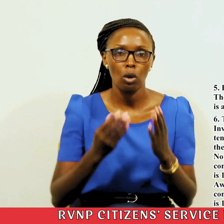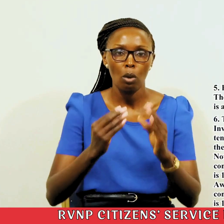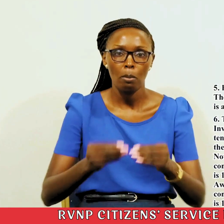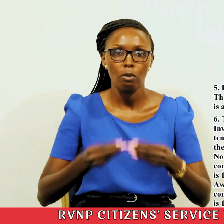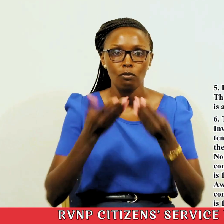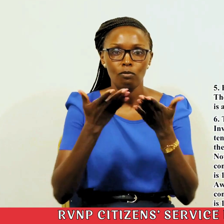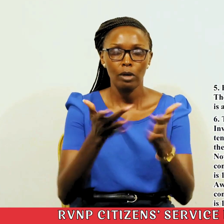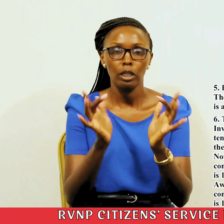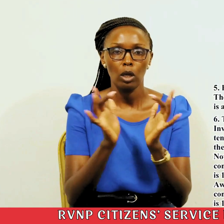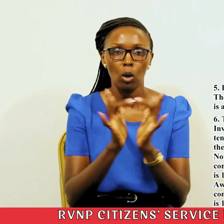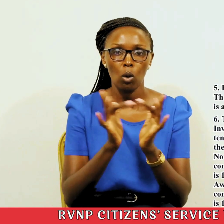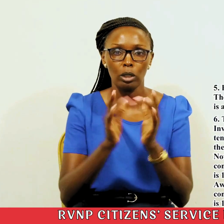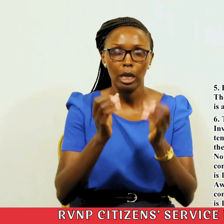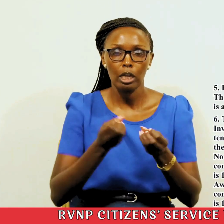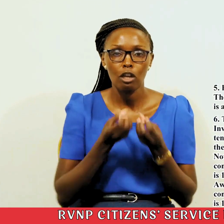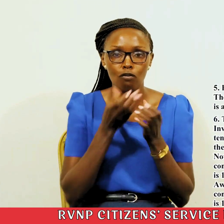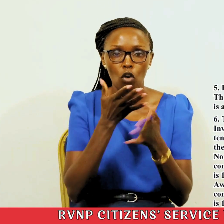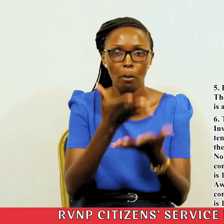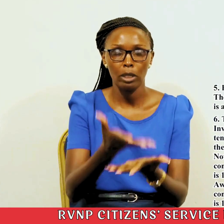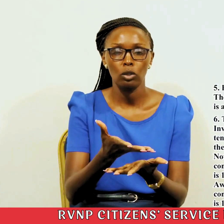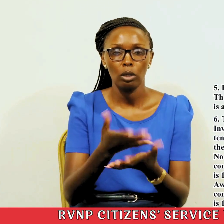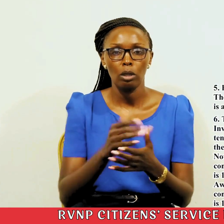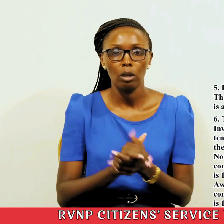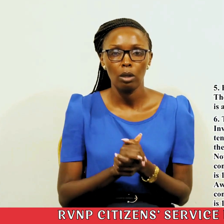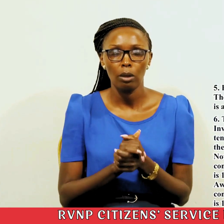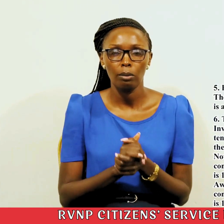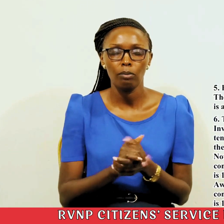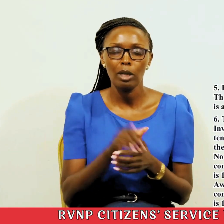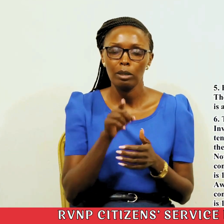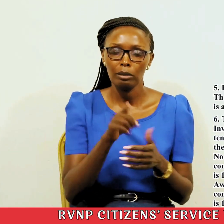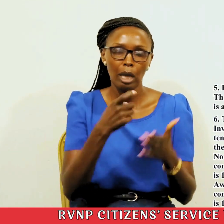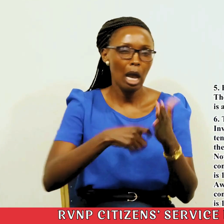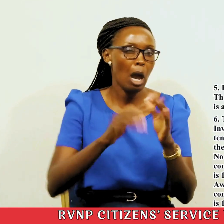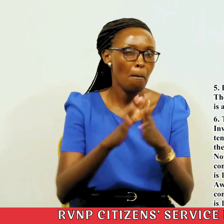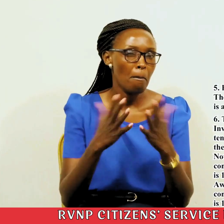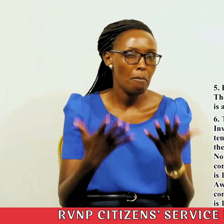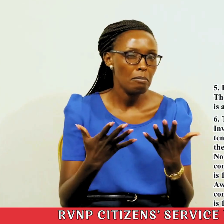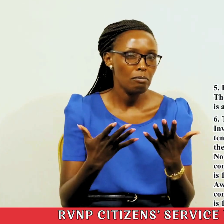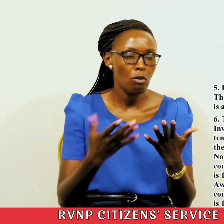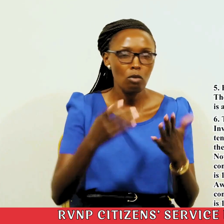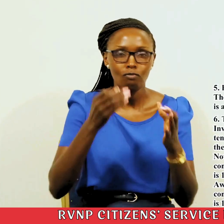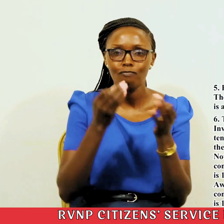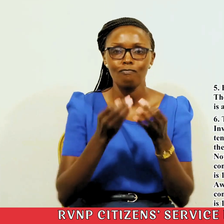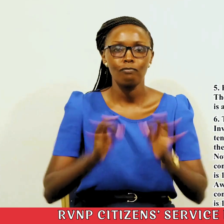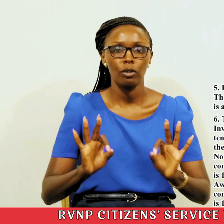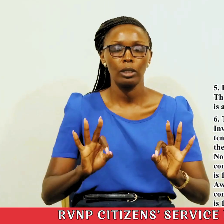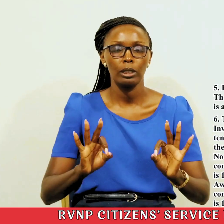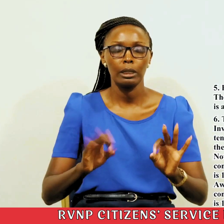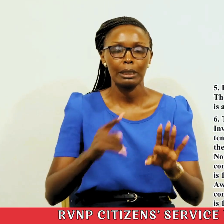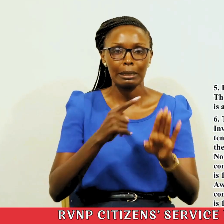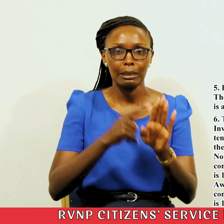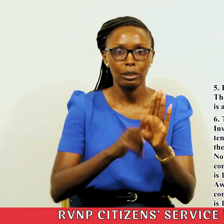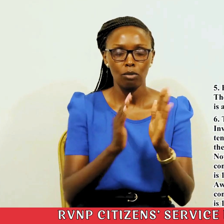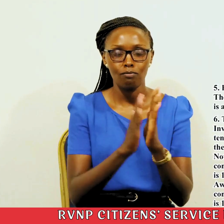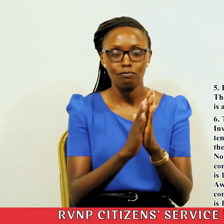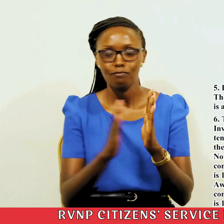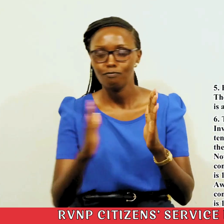information. This is a free service. The timeline is 14 days.